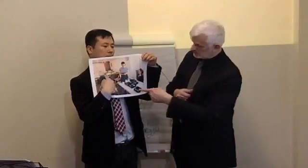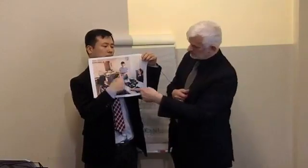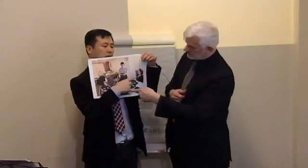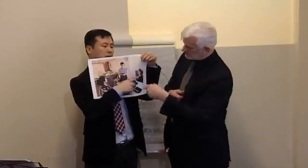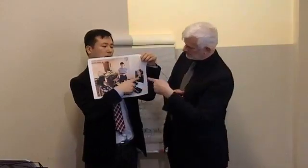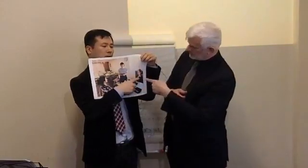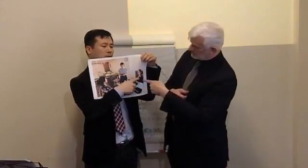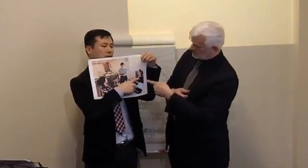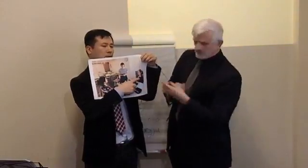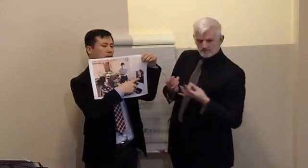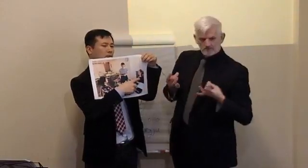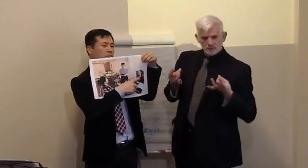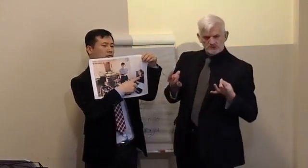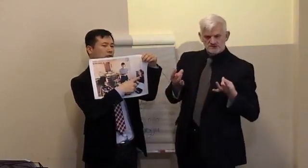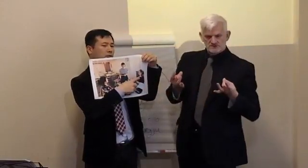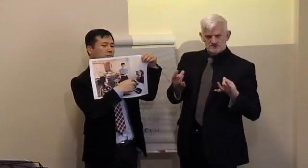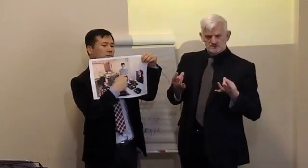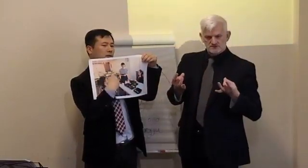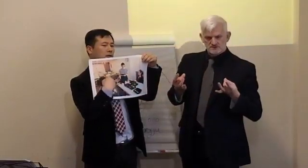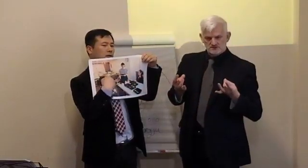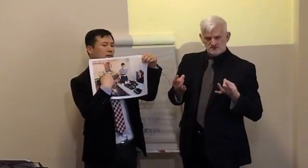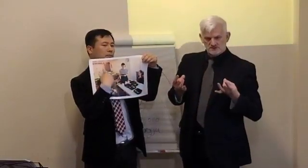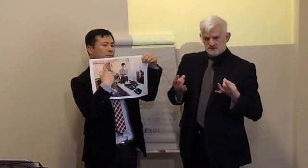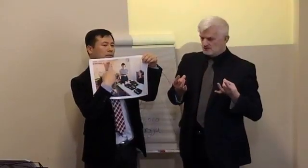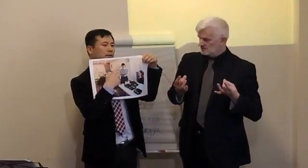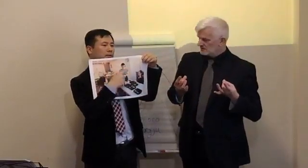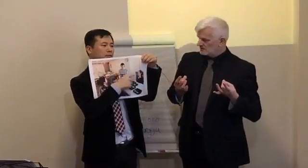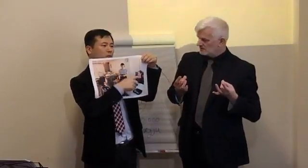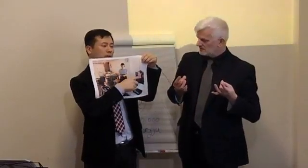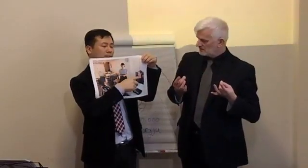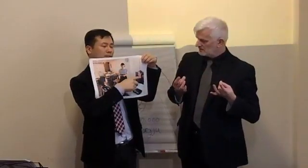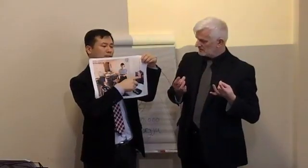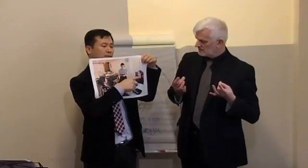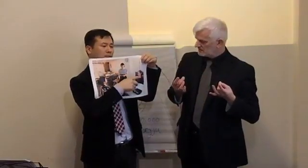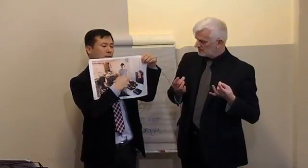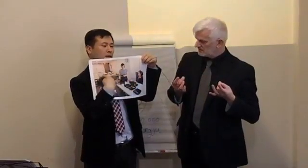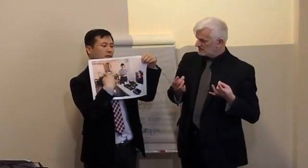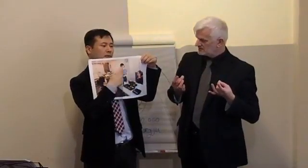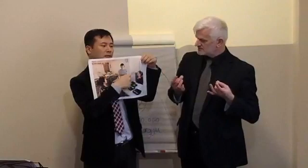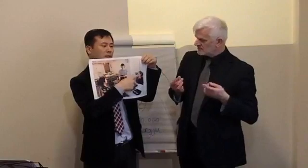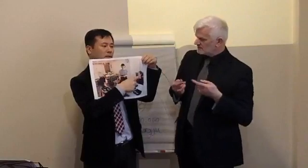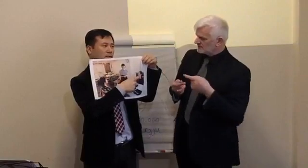brought her. She is brother's wife. Her brother's wife.